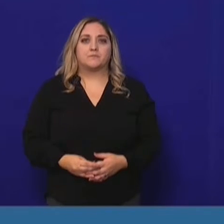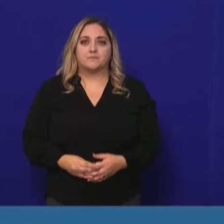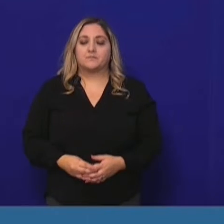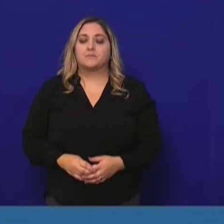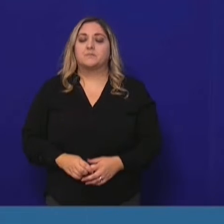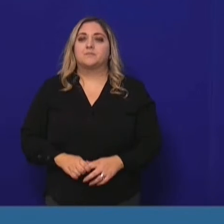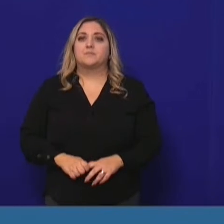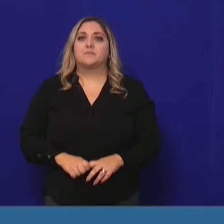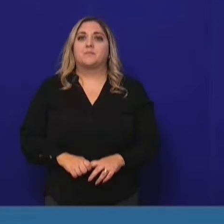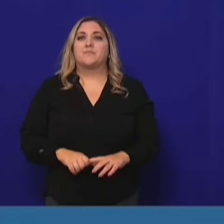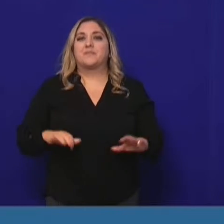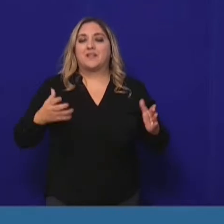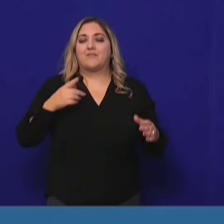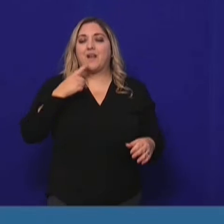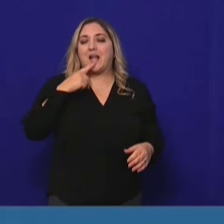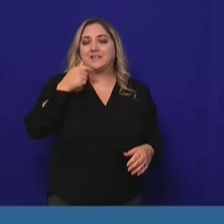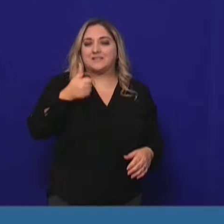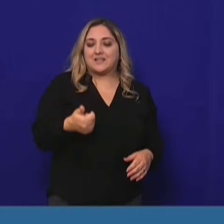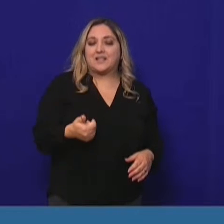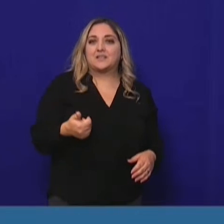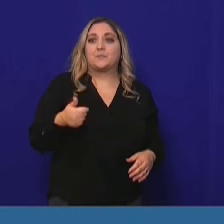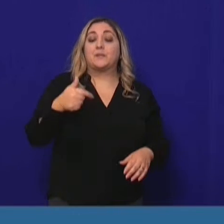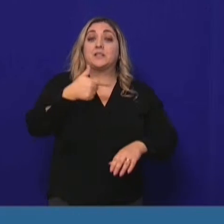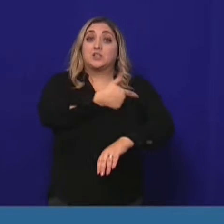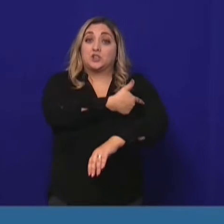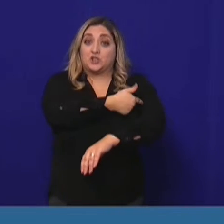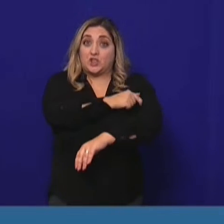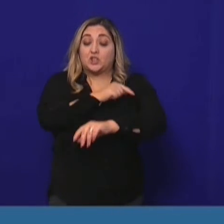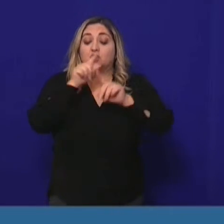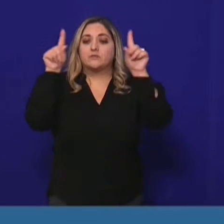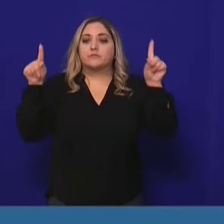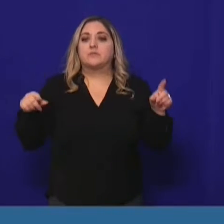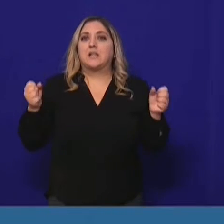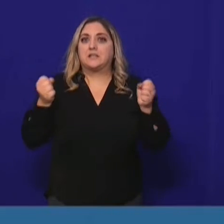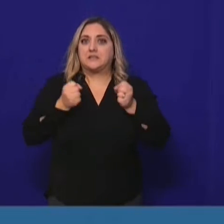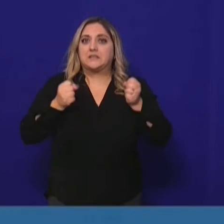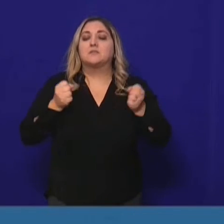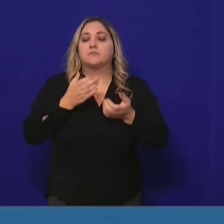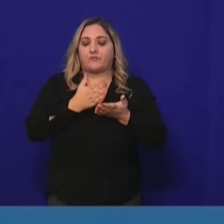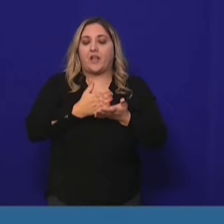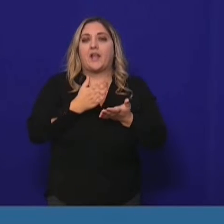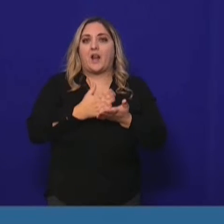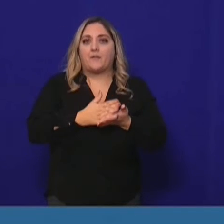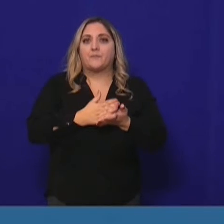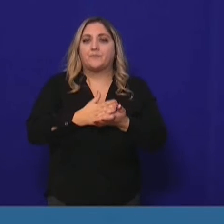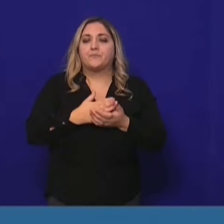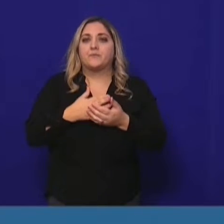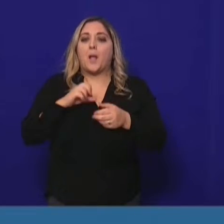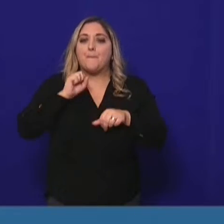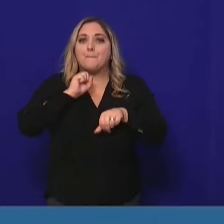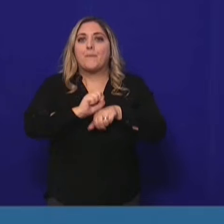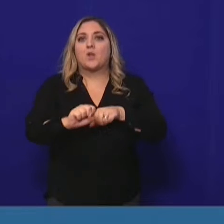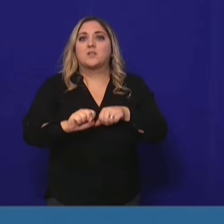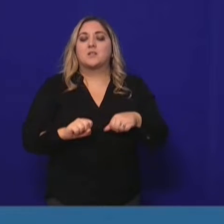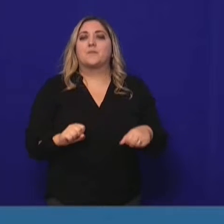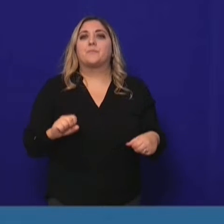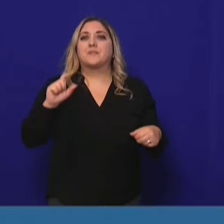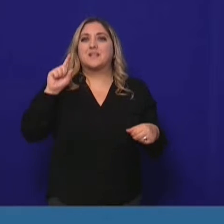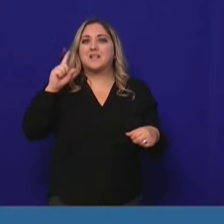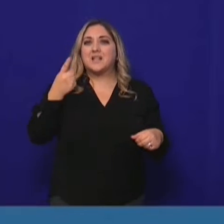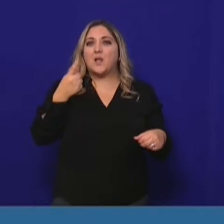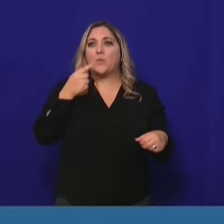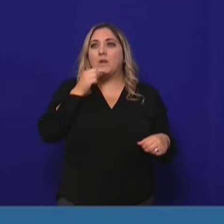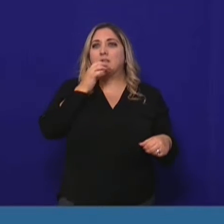dan l-ewwel vaccine li ħajkonna din trid tinżamm f'temperaturi apposta, ġifi għandek